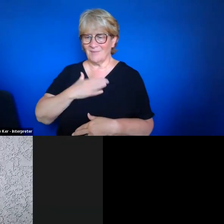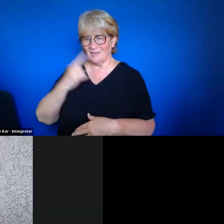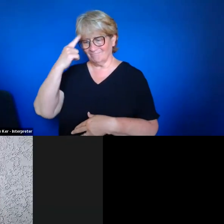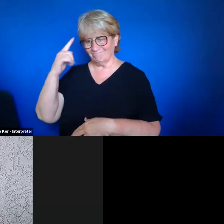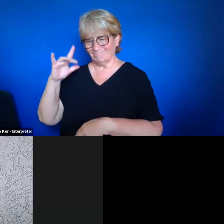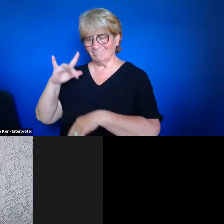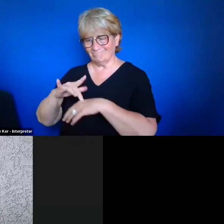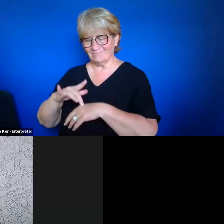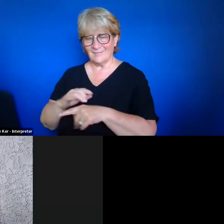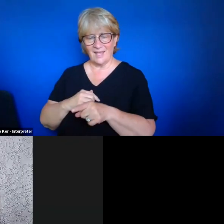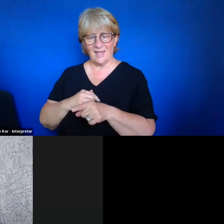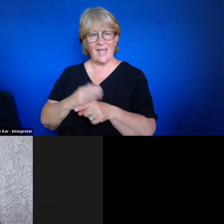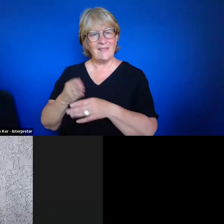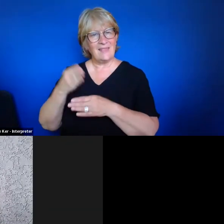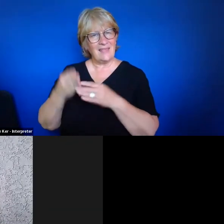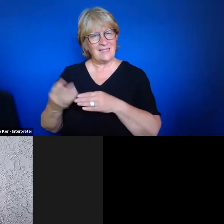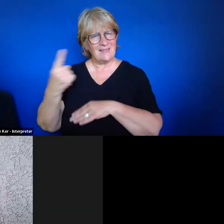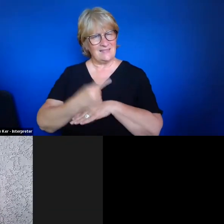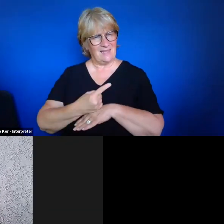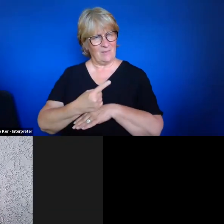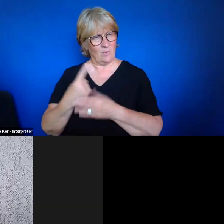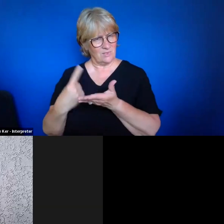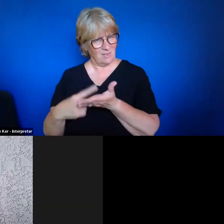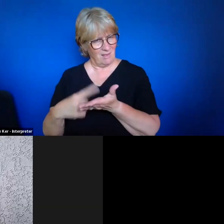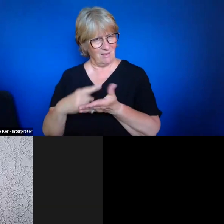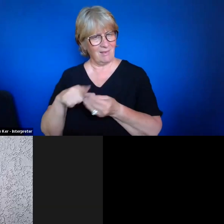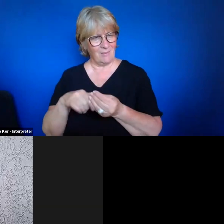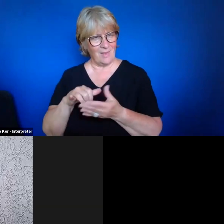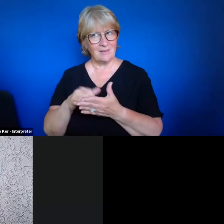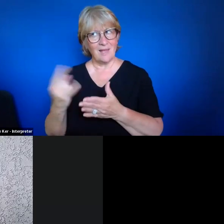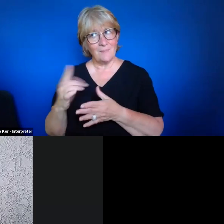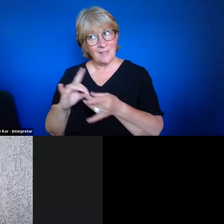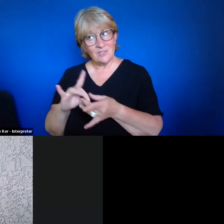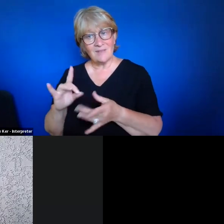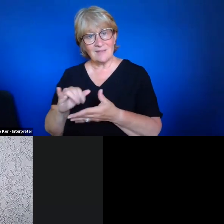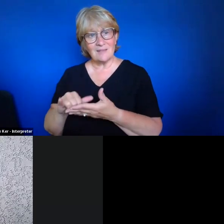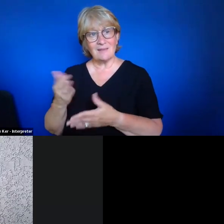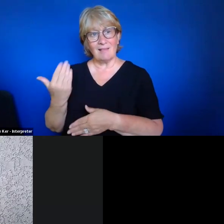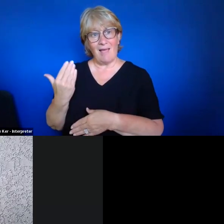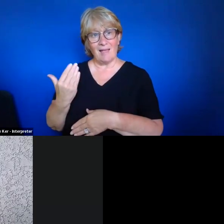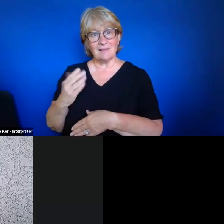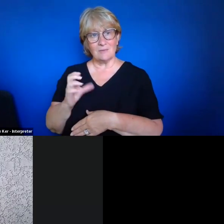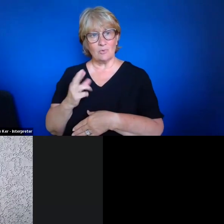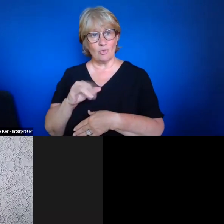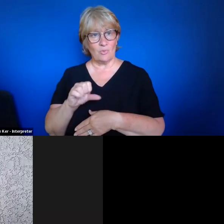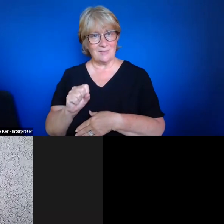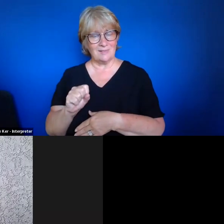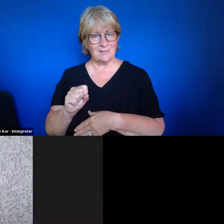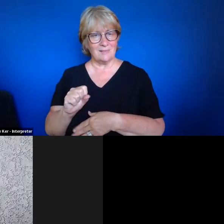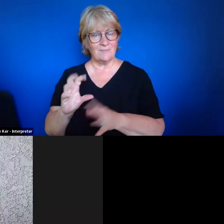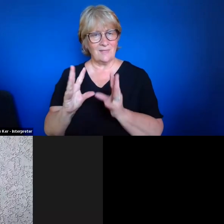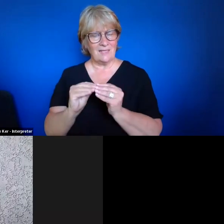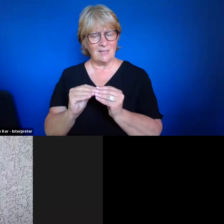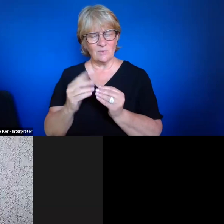I think that is really at the end of the day, what we're talking about. And this is something I mentioned at the last CRIS meeting was, you know, we're talking